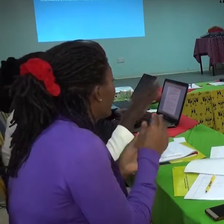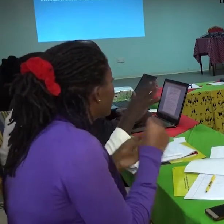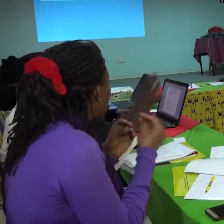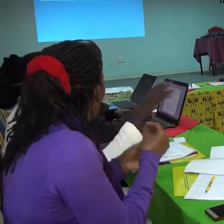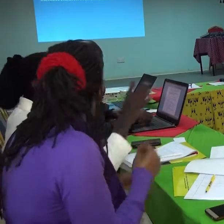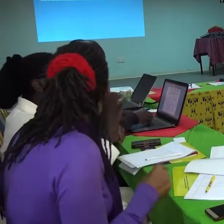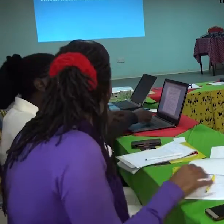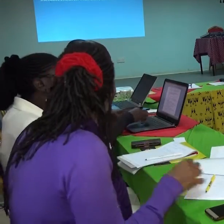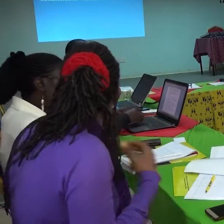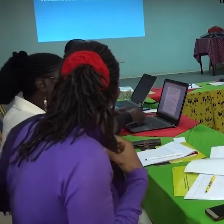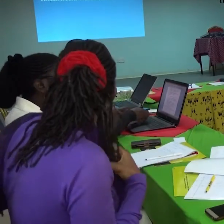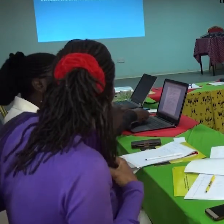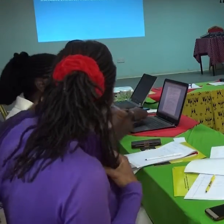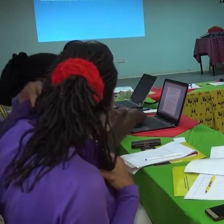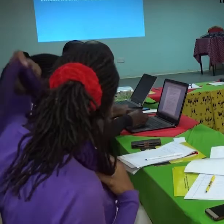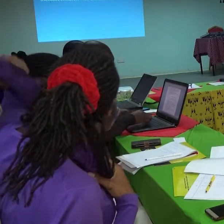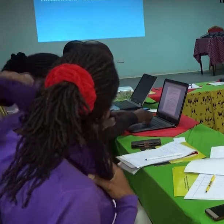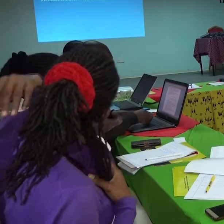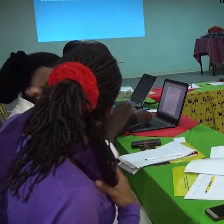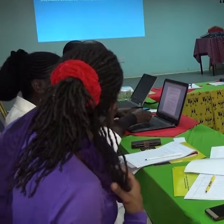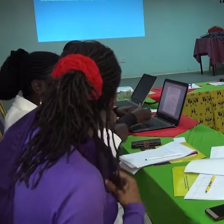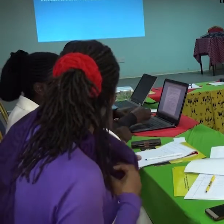achieve effort as a country?